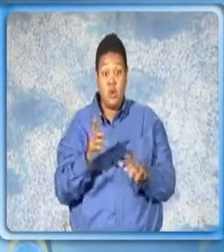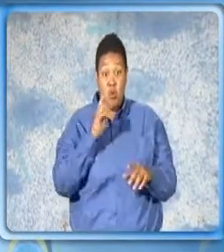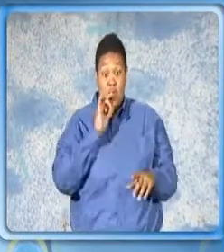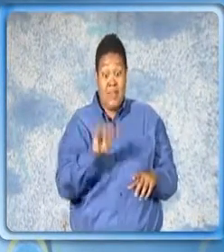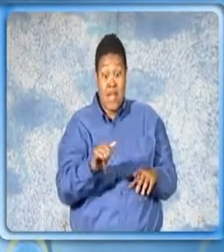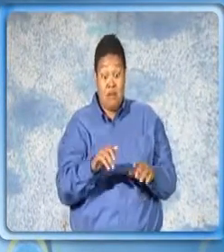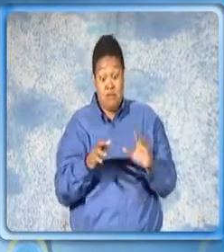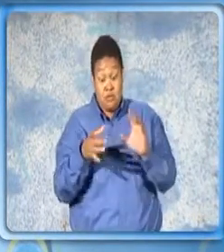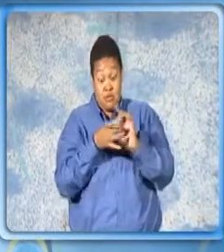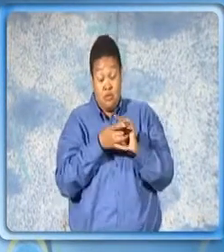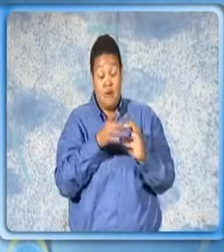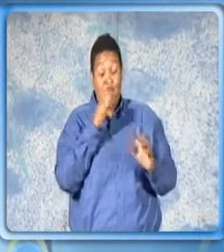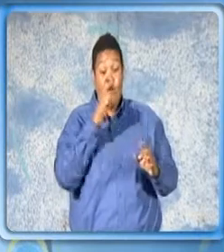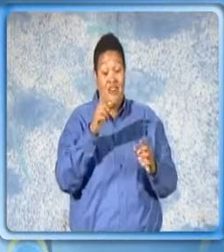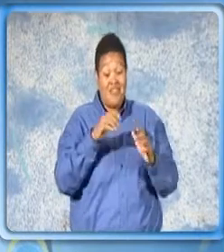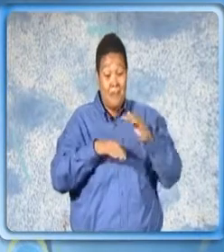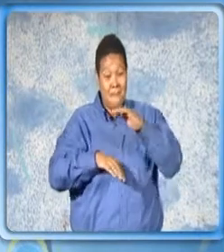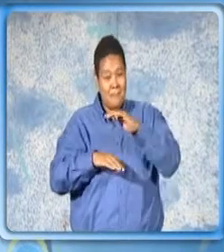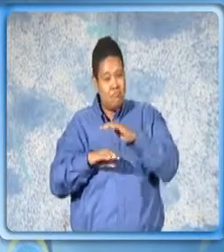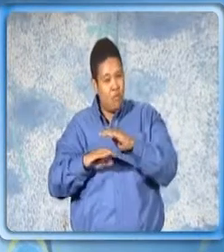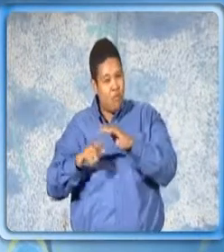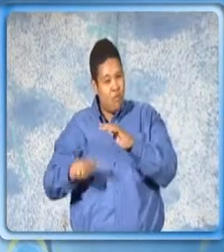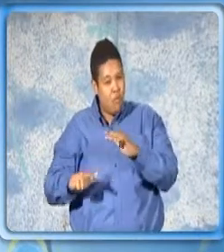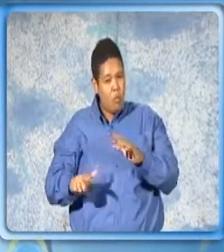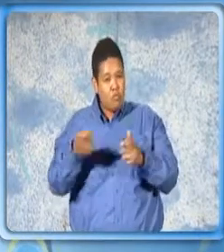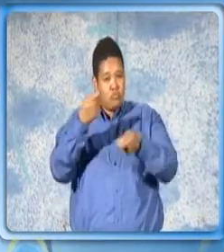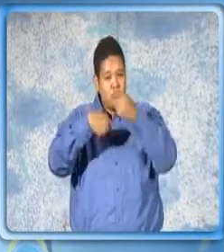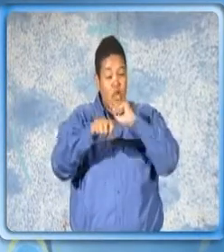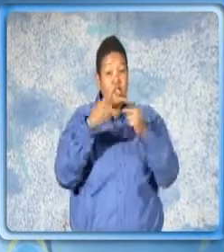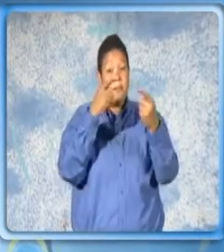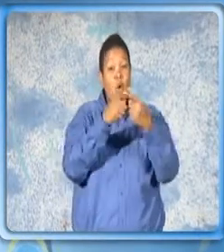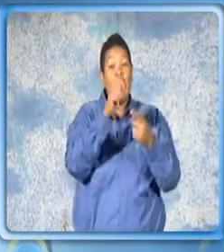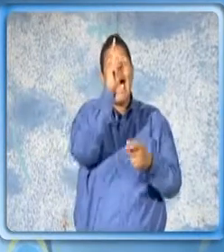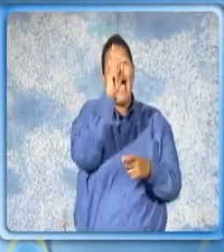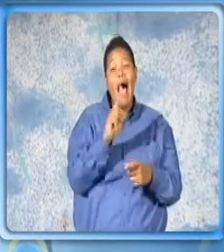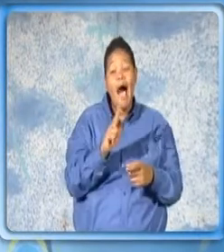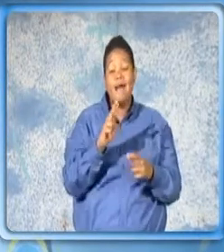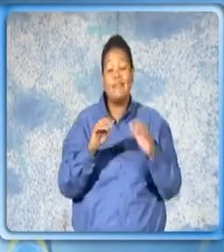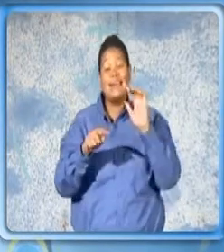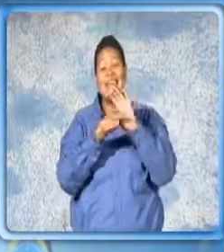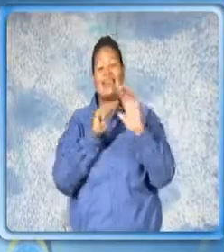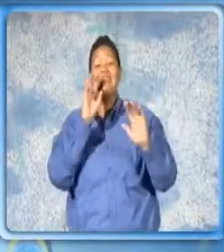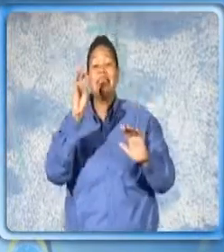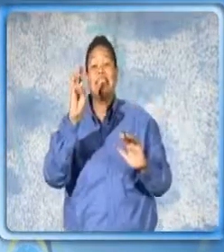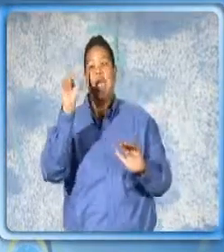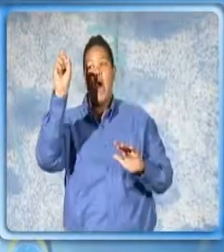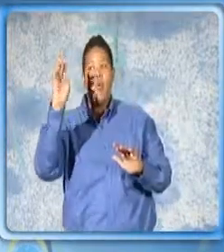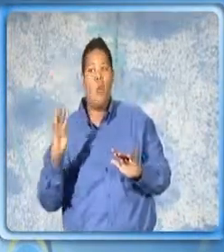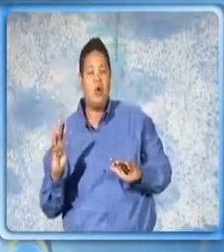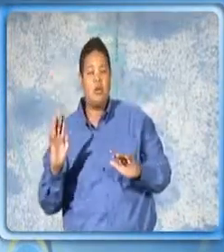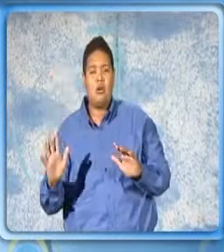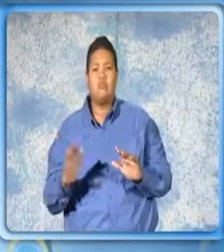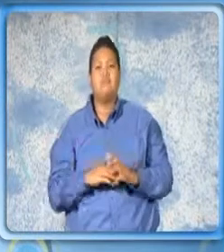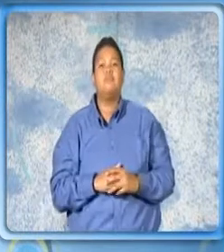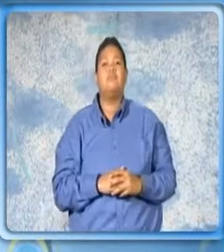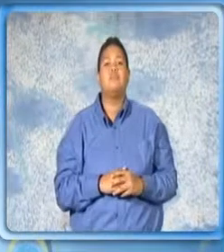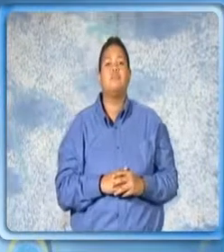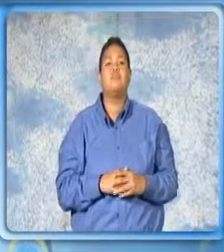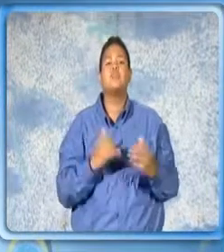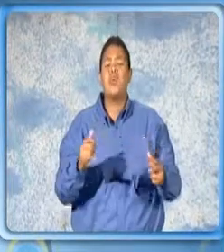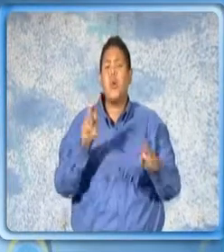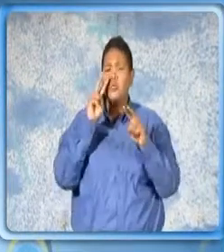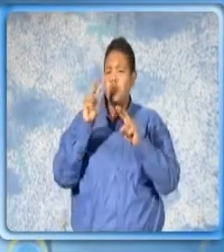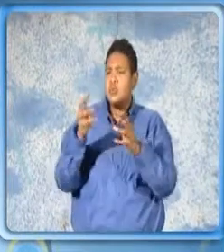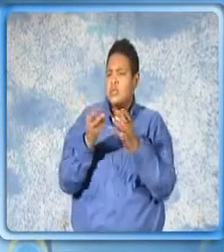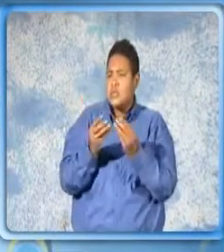of the minimum turning point are 1/2, negative 6.25. Okay, now let us